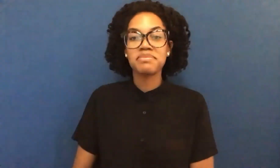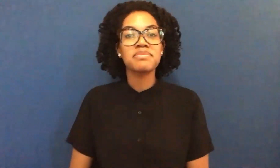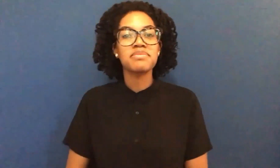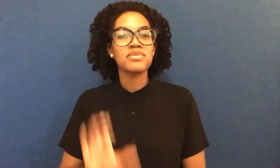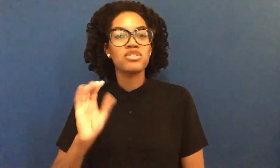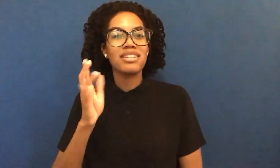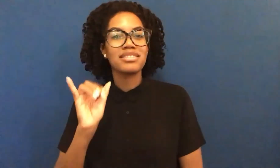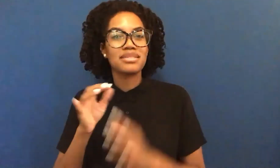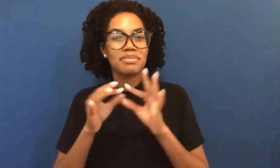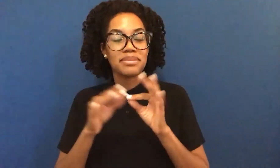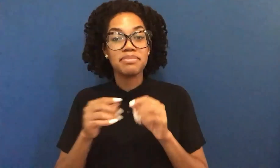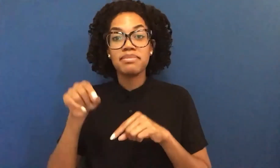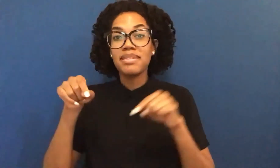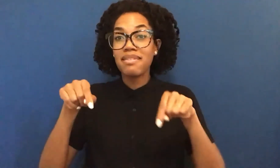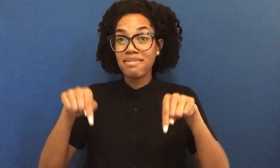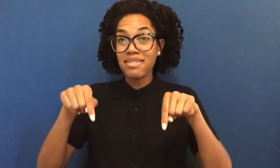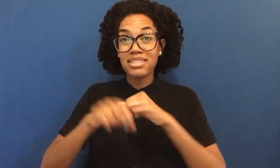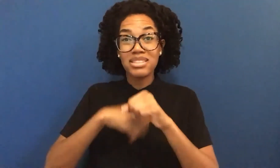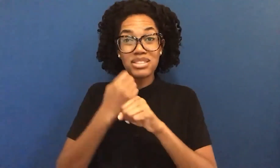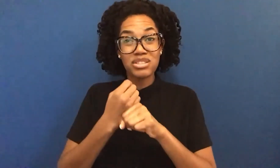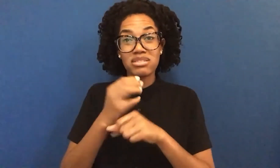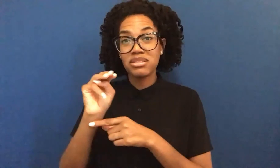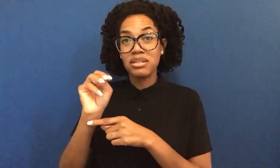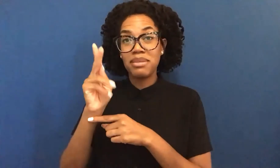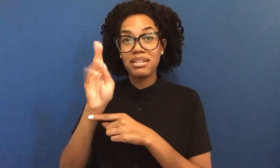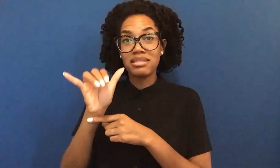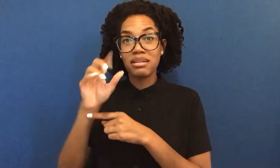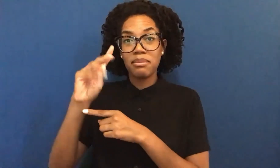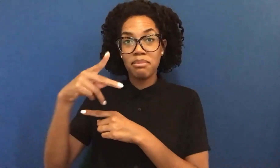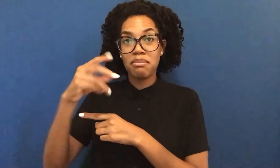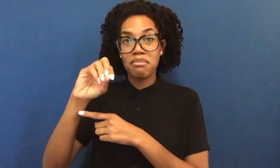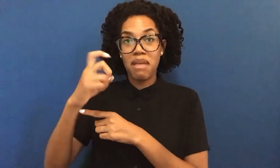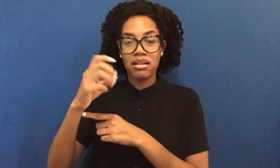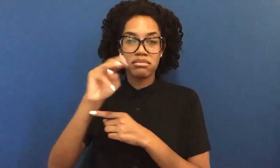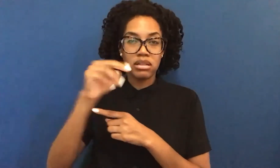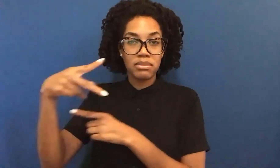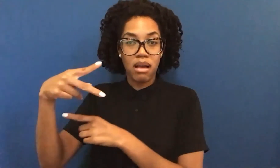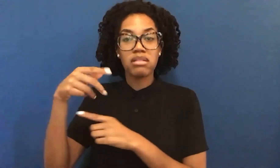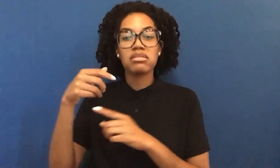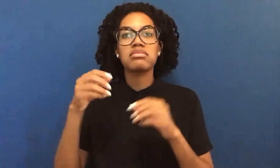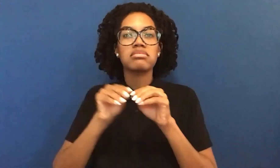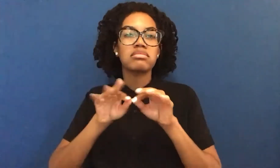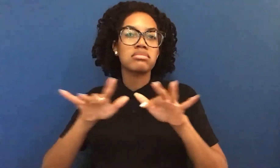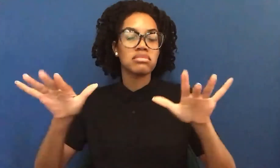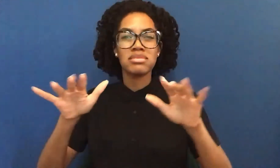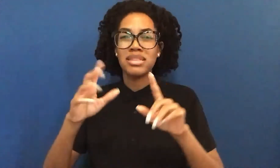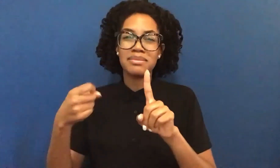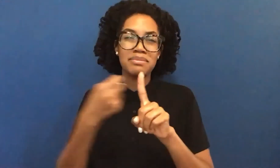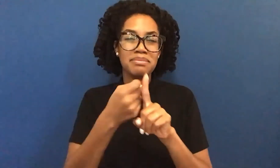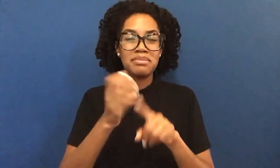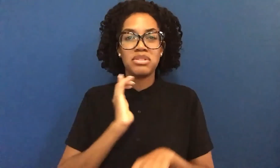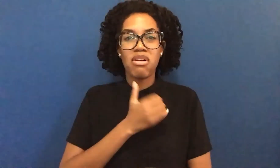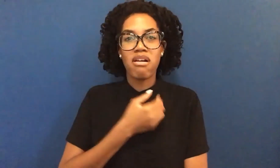the monkeypox outbreak and our fumbled response thereto have burdened our HIV community disproportionately